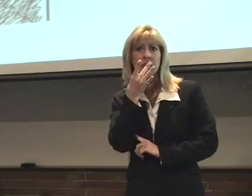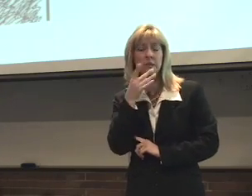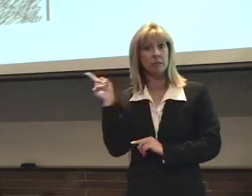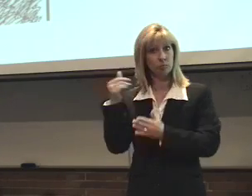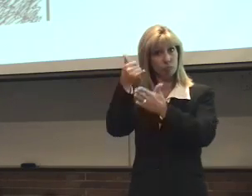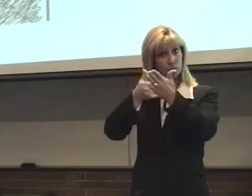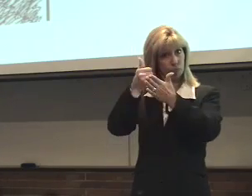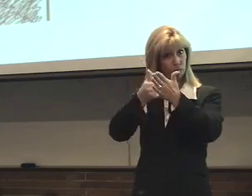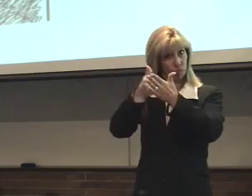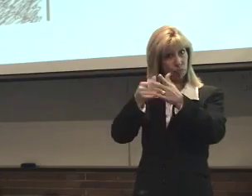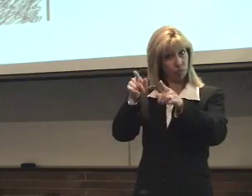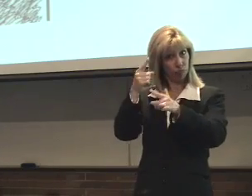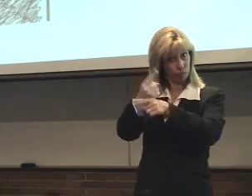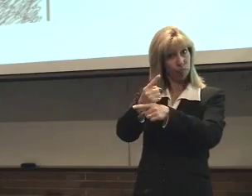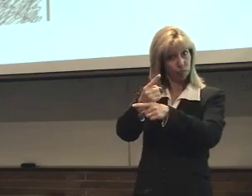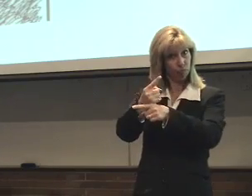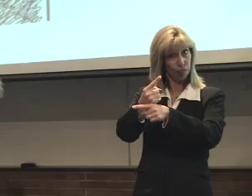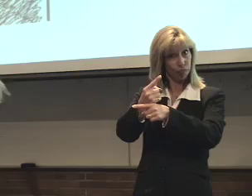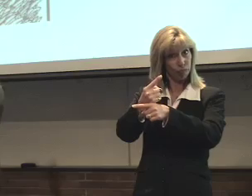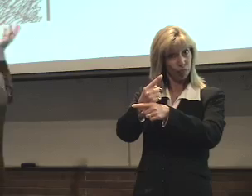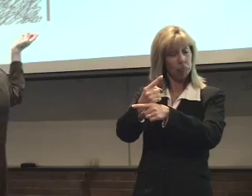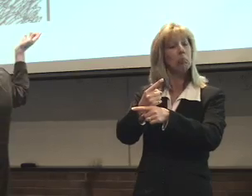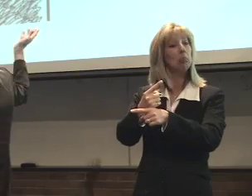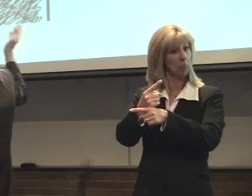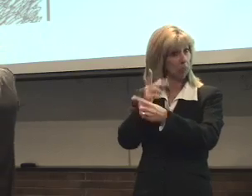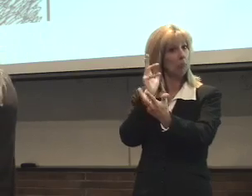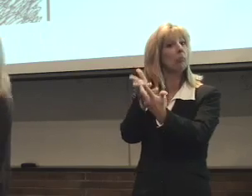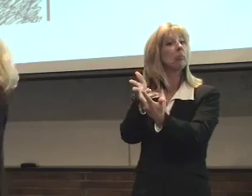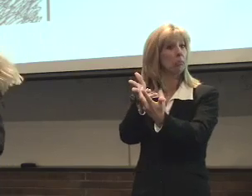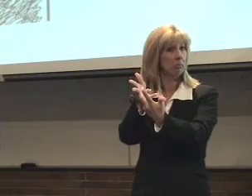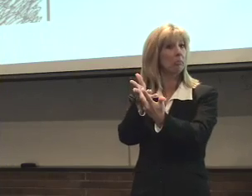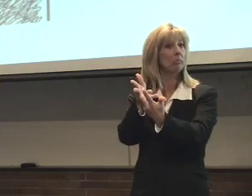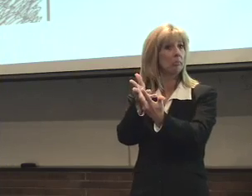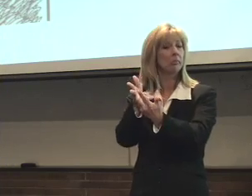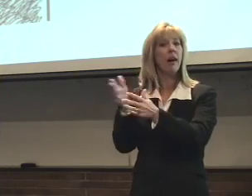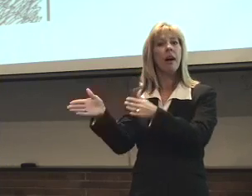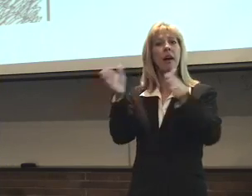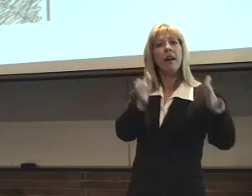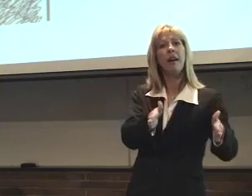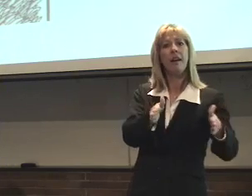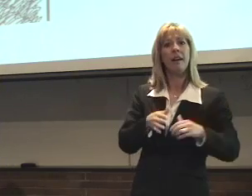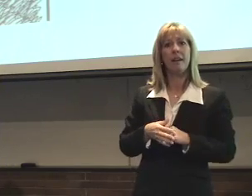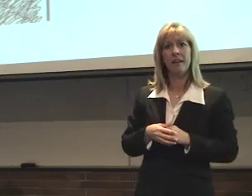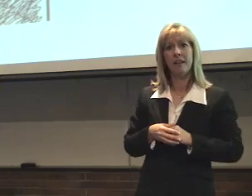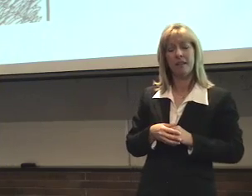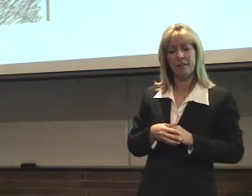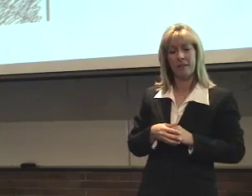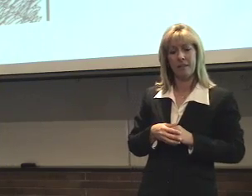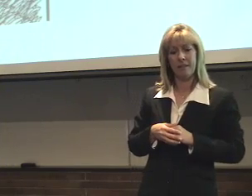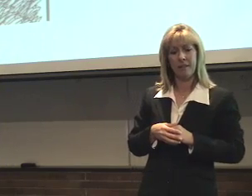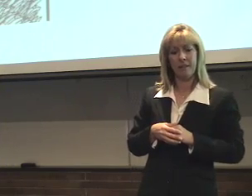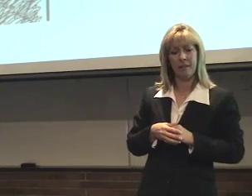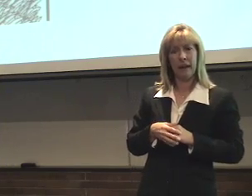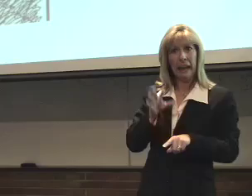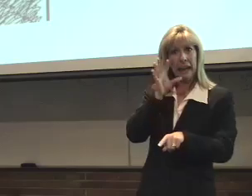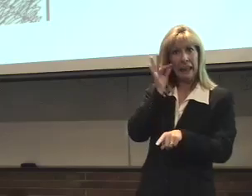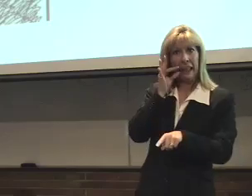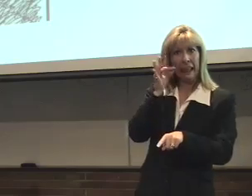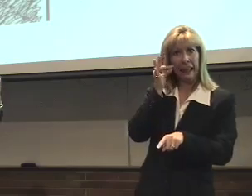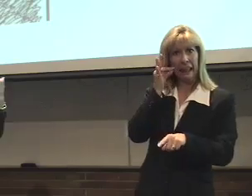sentence appropriately? Yeah. The second one, the kitten is light, but the puppy is heavy. Isn't that good? I mean,